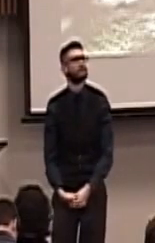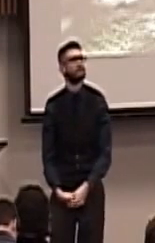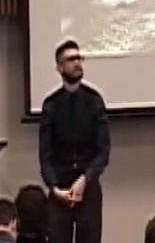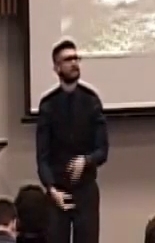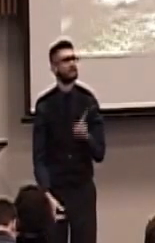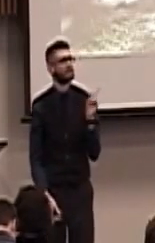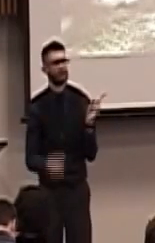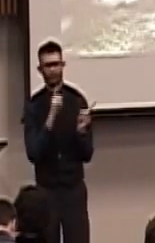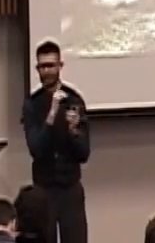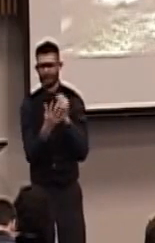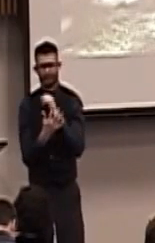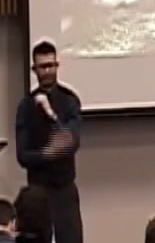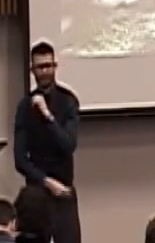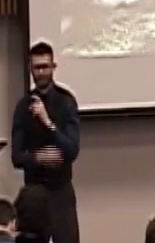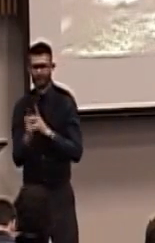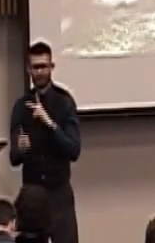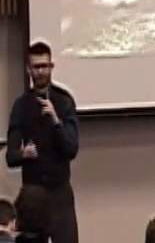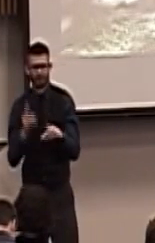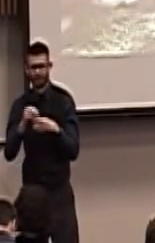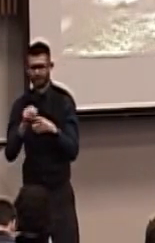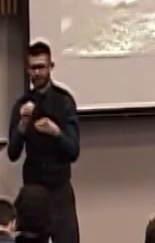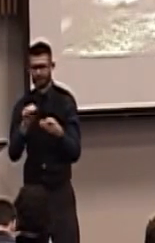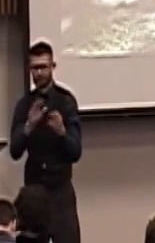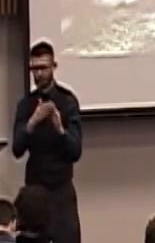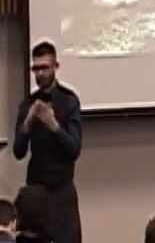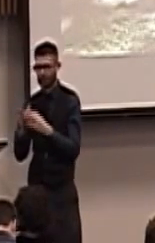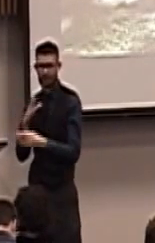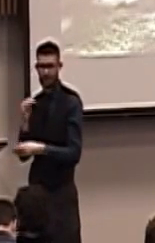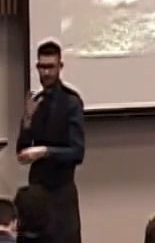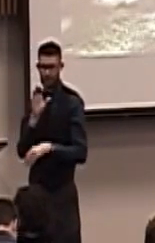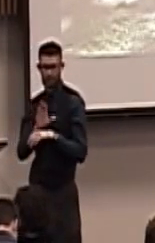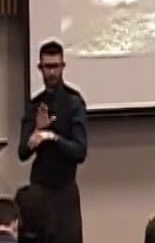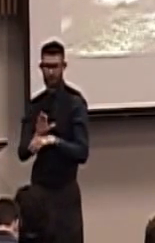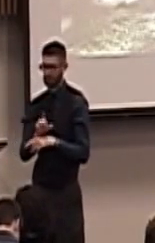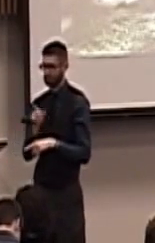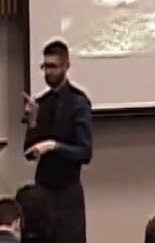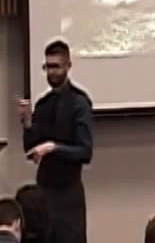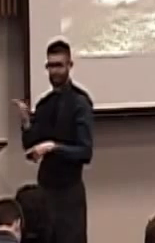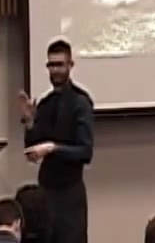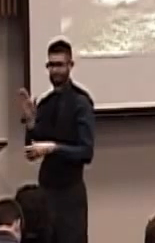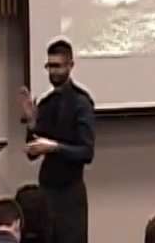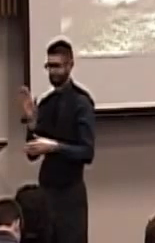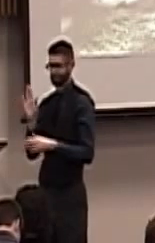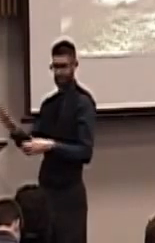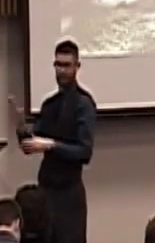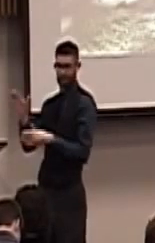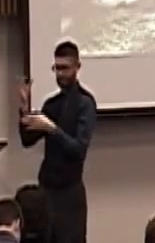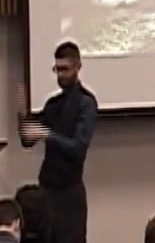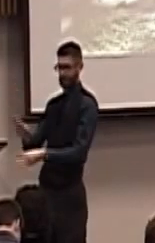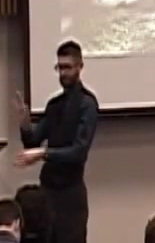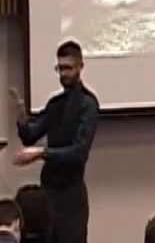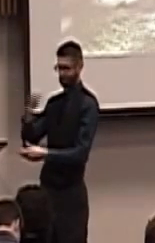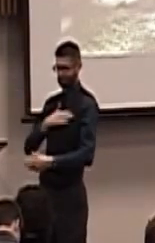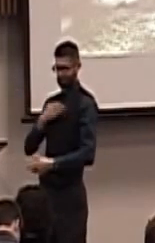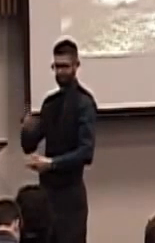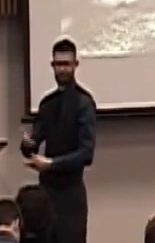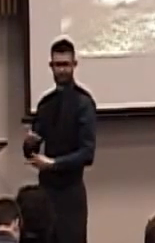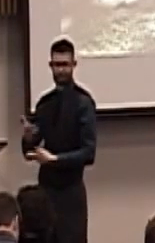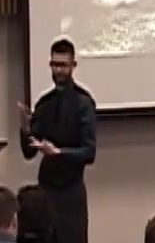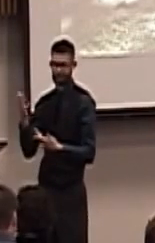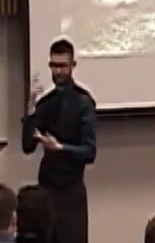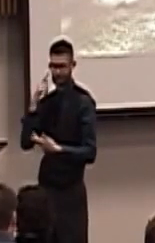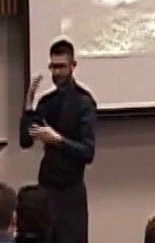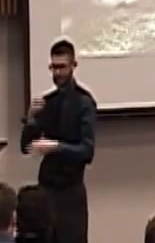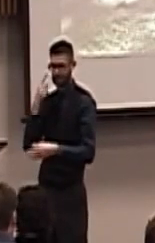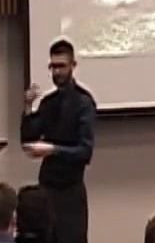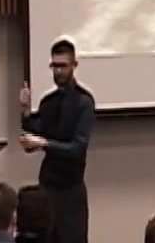poor people of the community, and the church does this voluntarily and feeds them. So that's just, isn't that exciting? The church